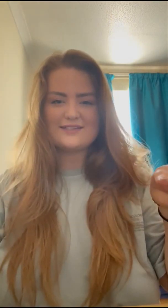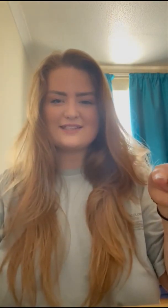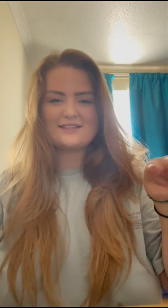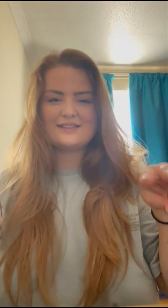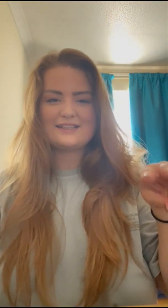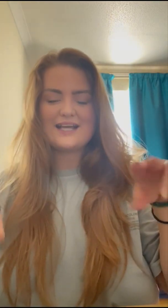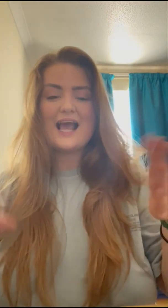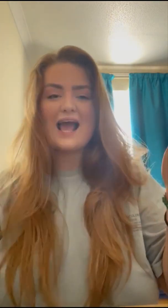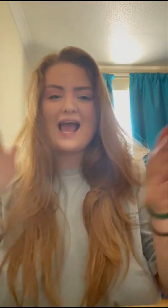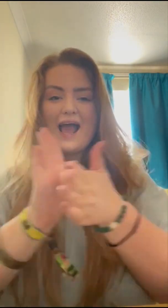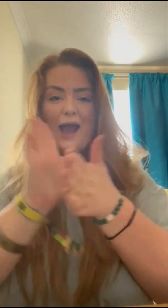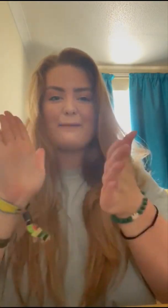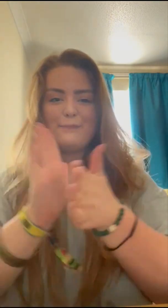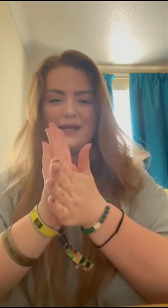dance, happy,